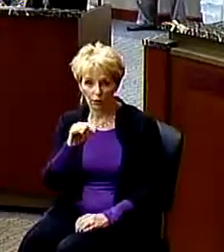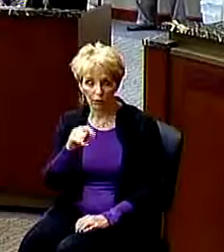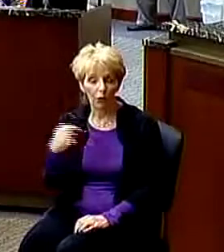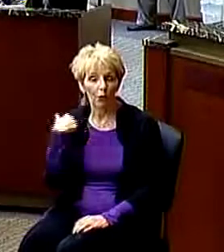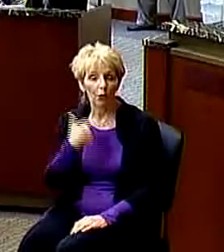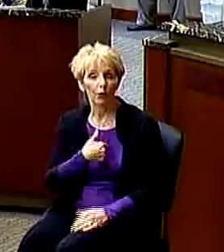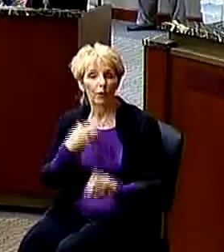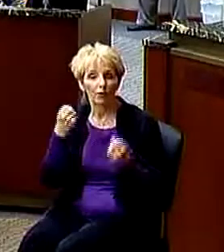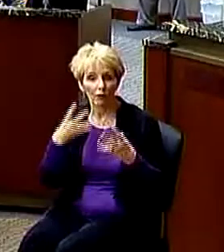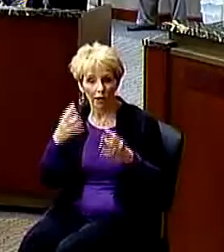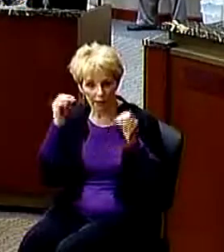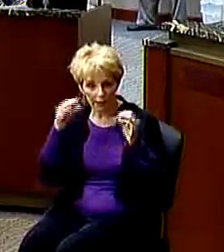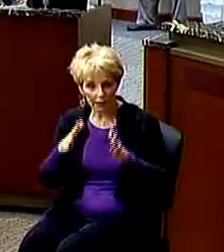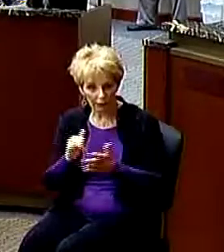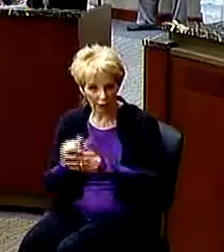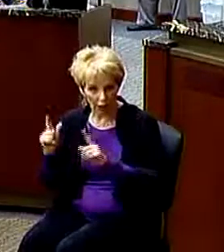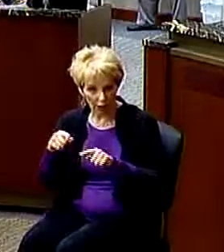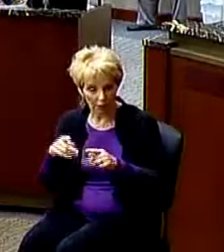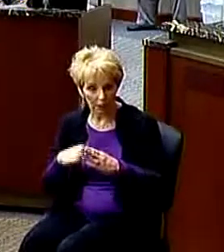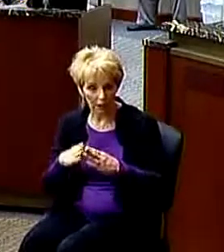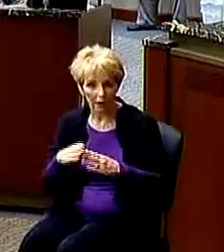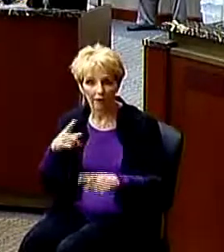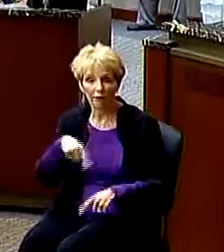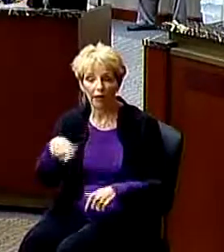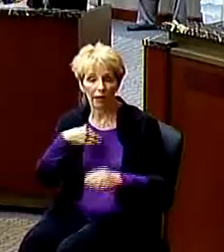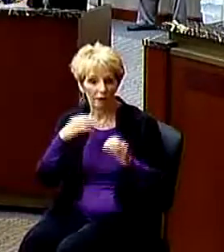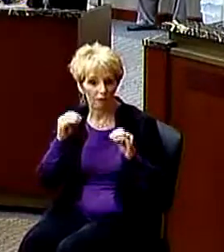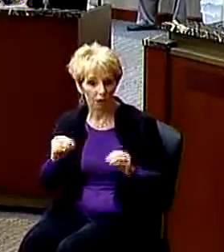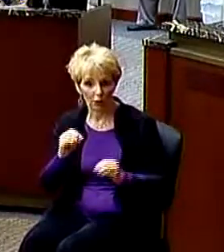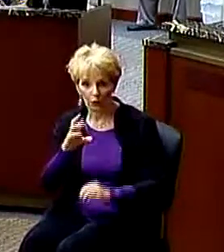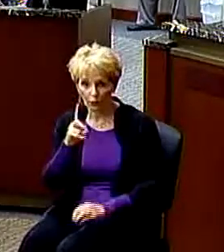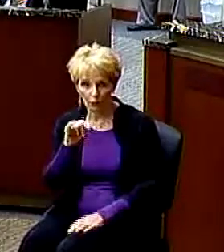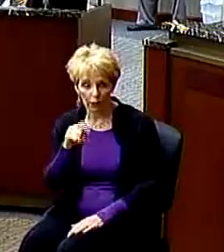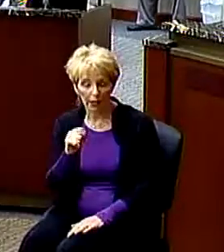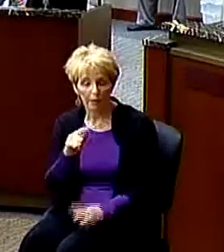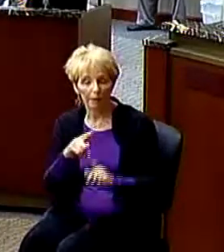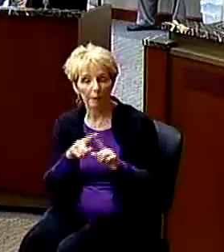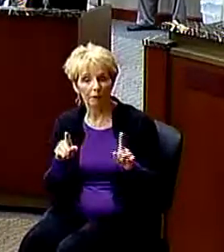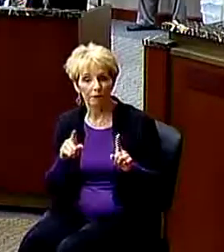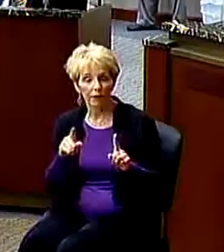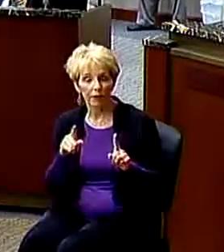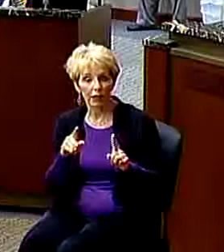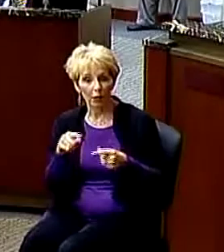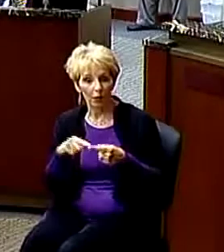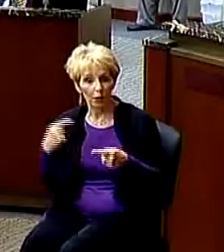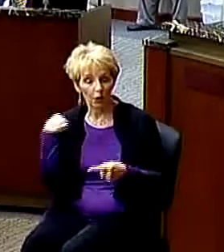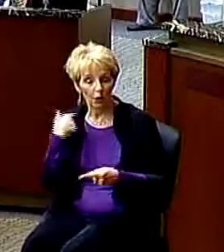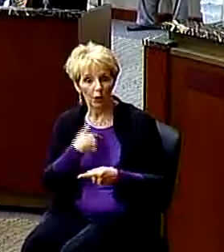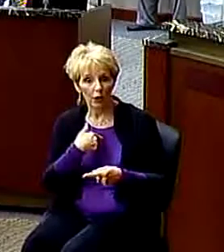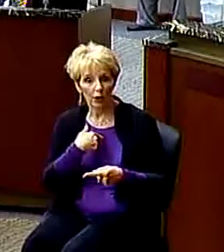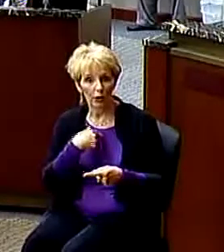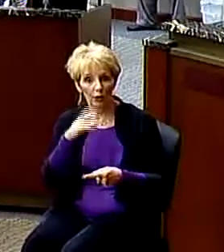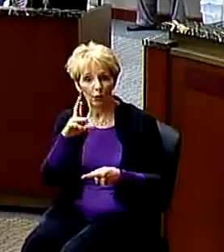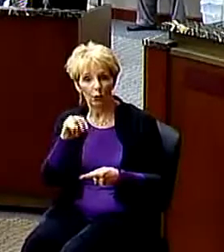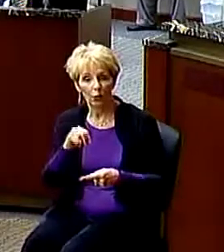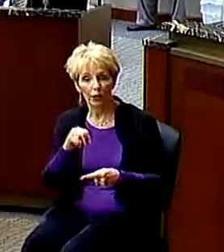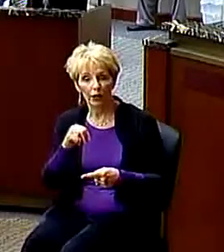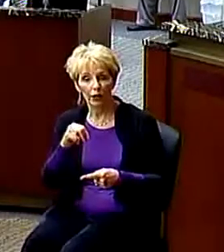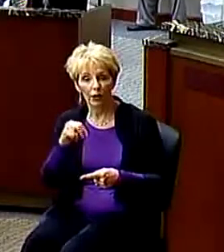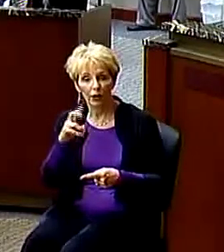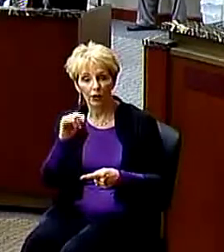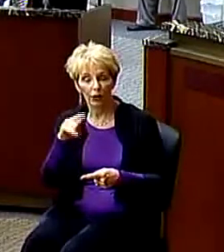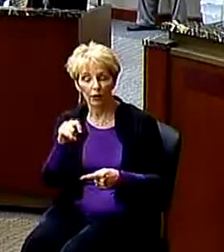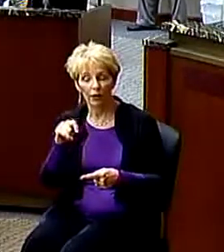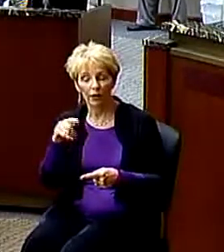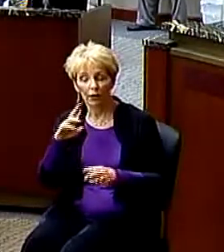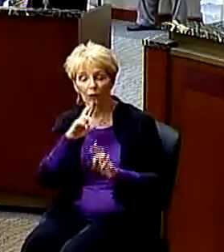have lots of teachers that come to town, and they have no credit. But when we run a credit report and it says no